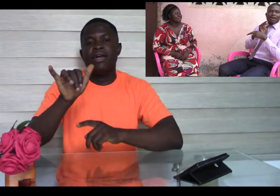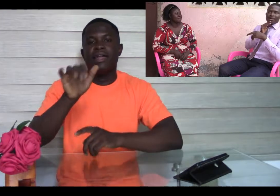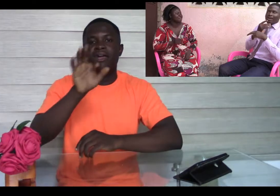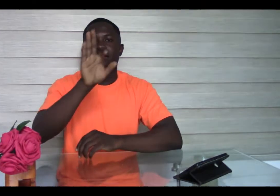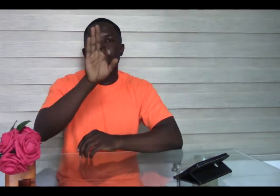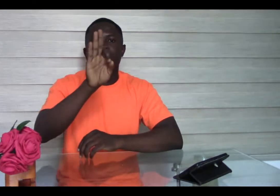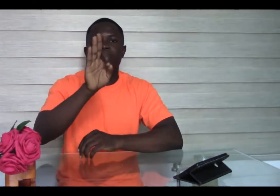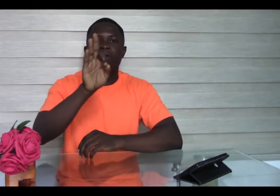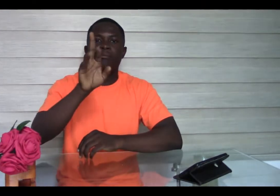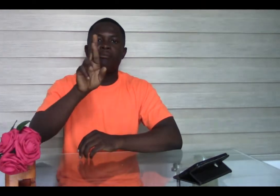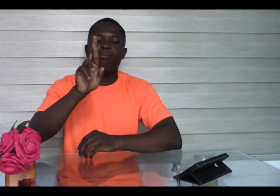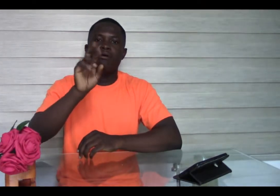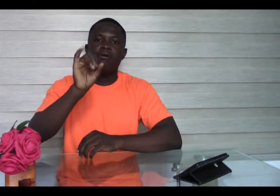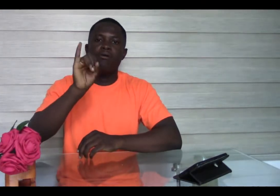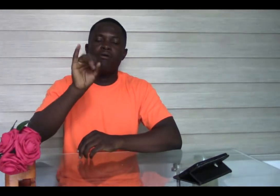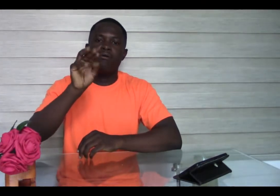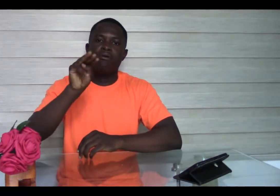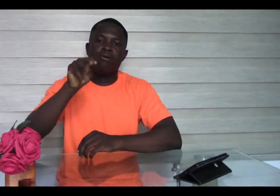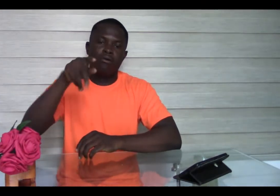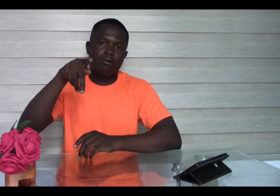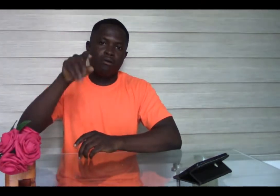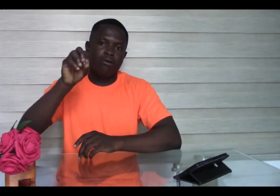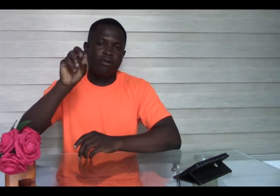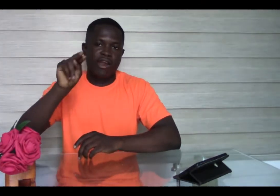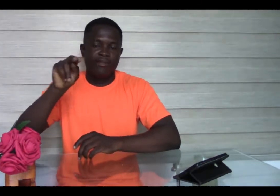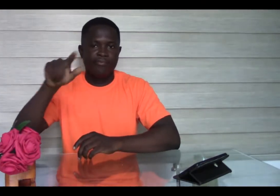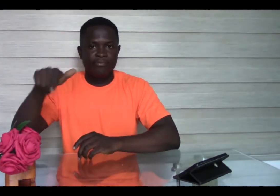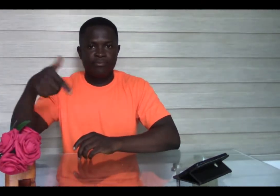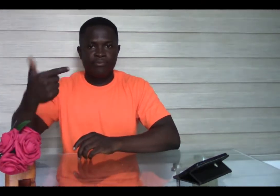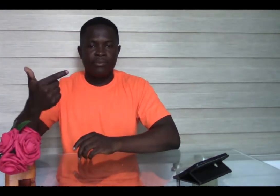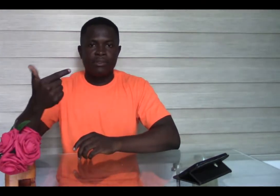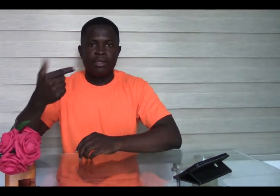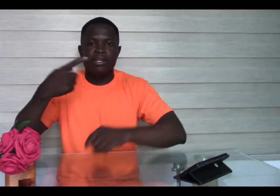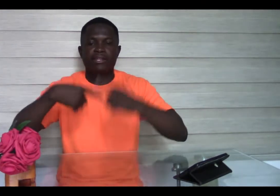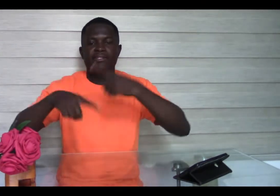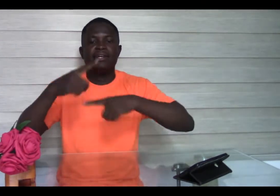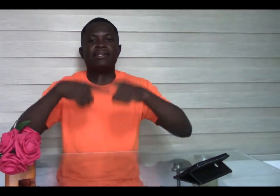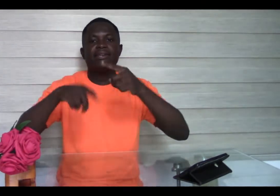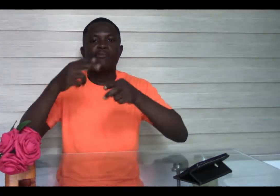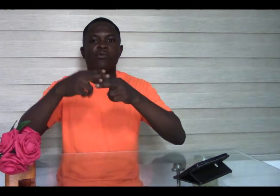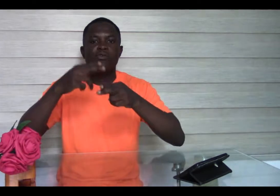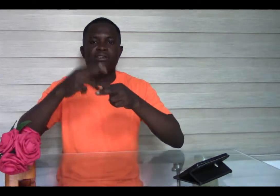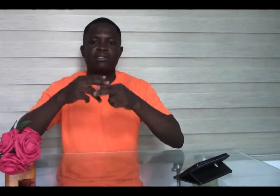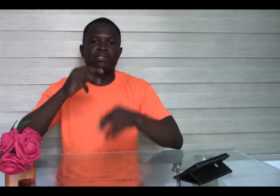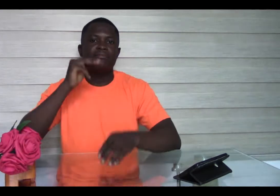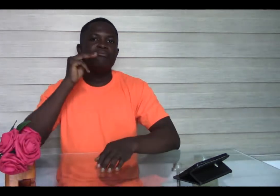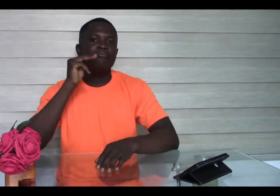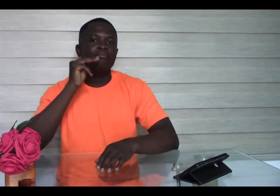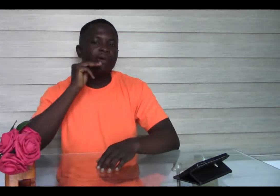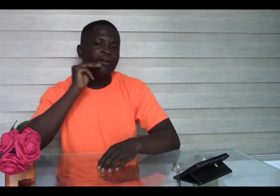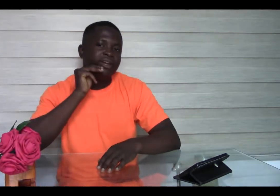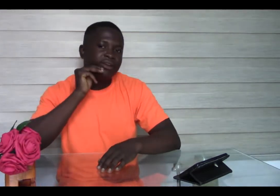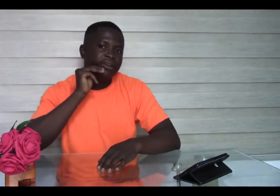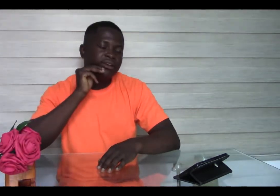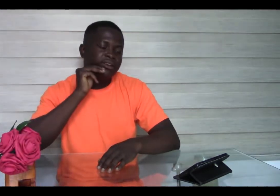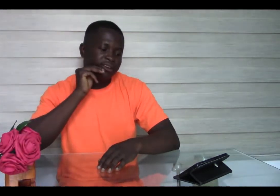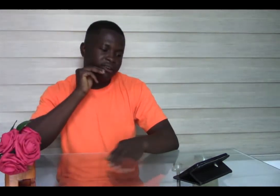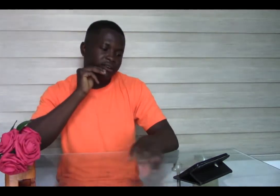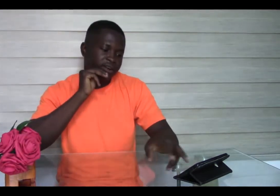then Frimpong. Alright. And then the sign name was Mary. Okay,